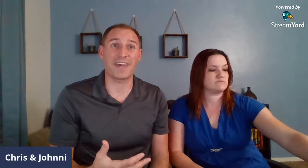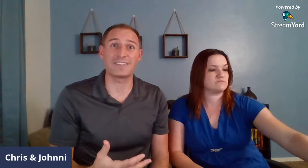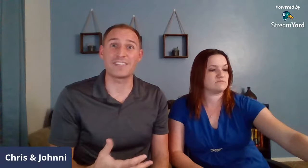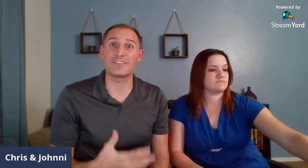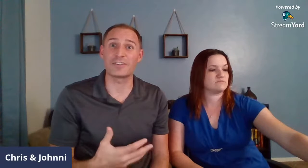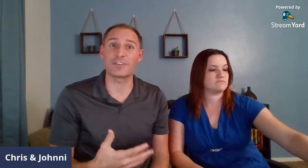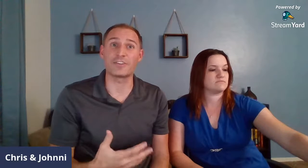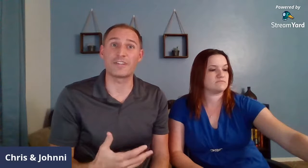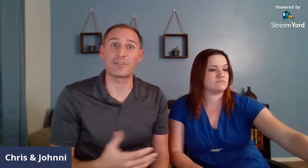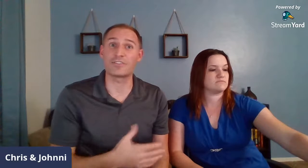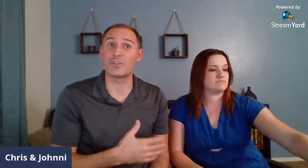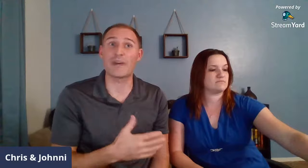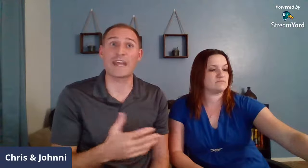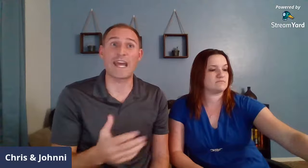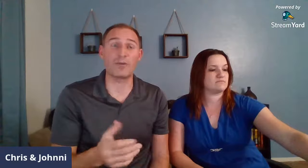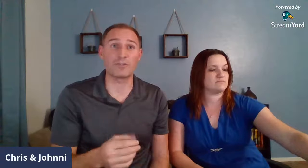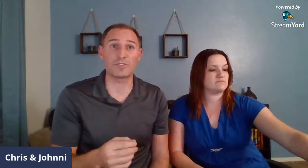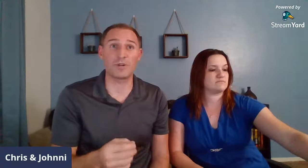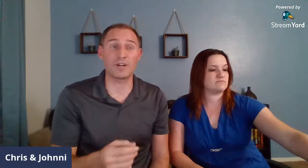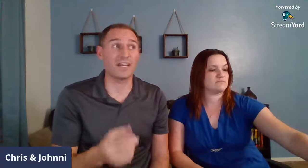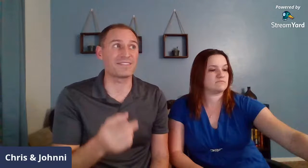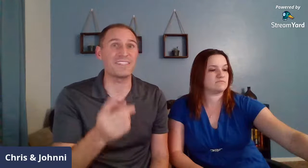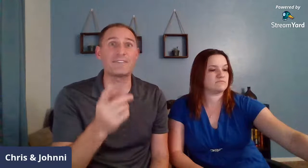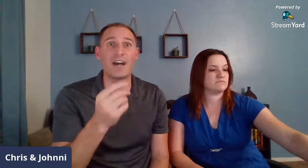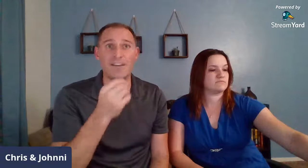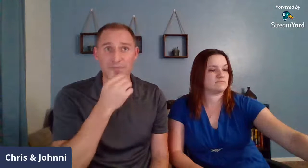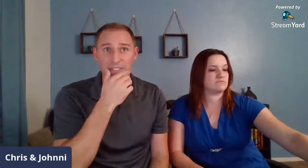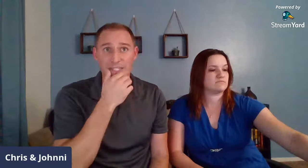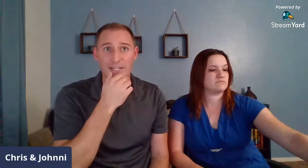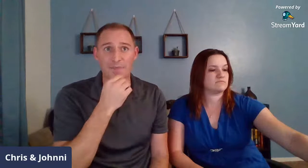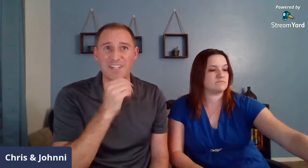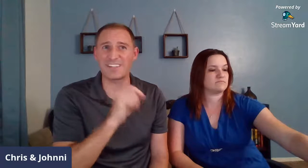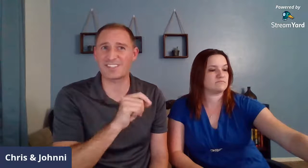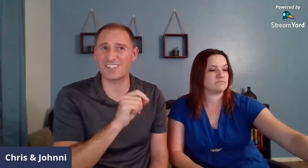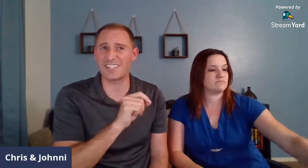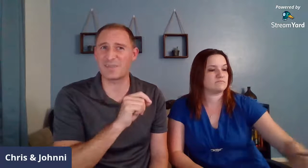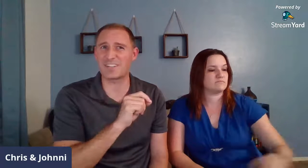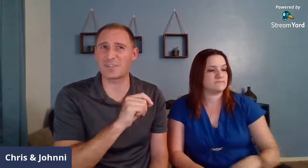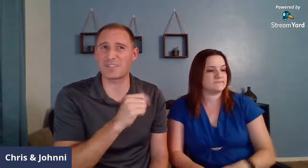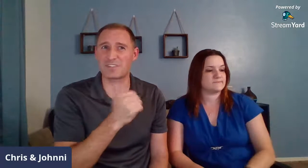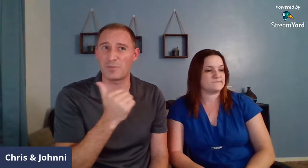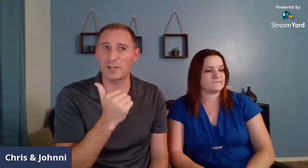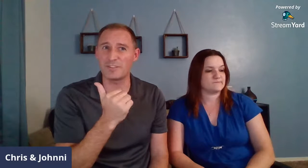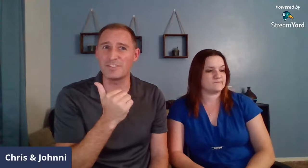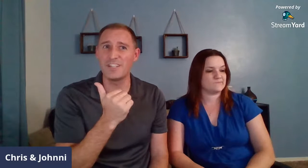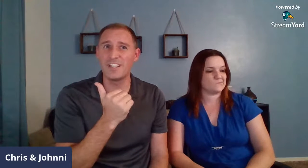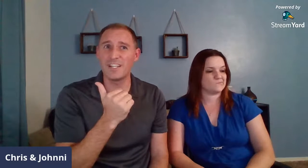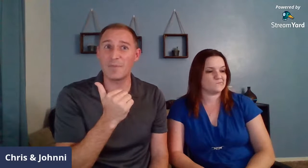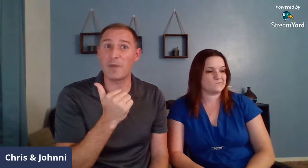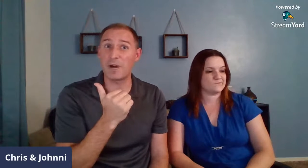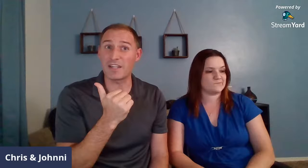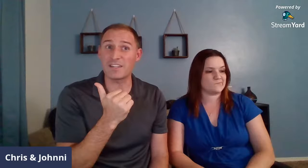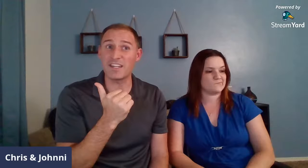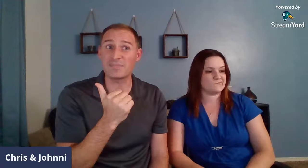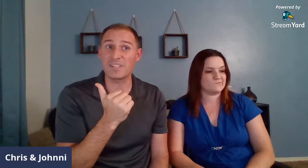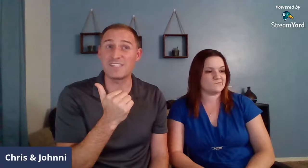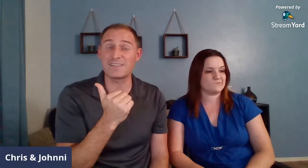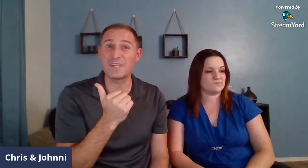capacity to learn a new language, no matter how old you are. Steve Kaufman, I'm going to touch on him a little bit tomorrow about polyglots, but he's somebody that